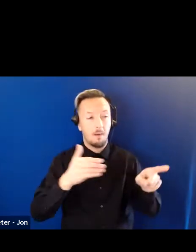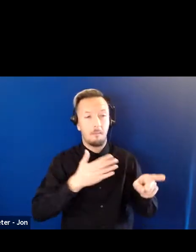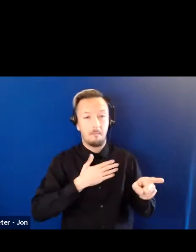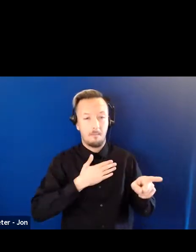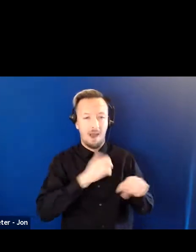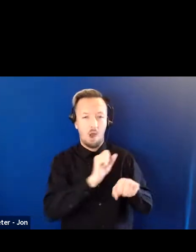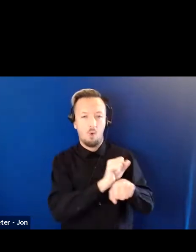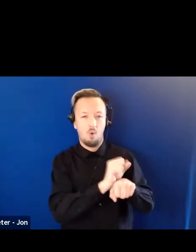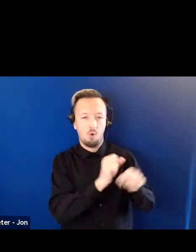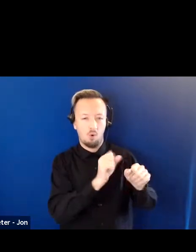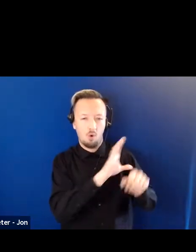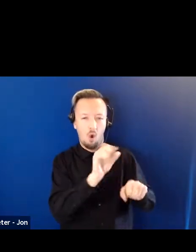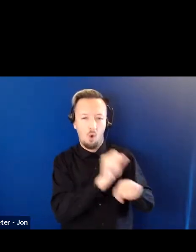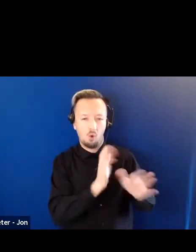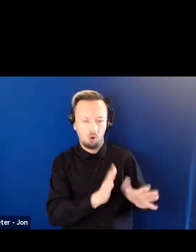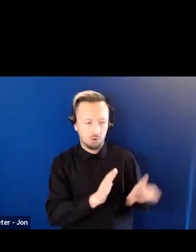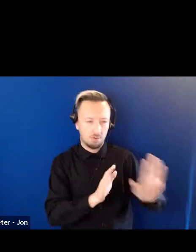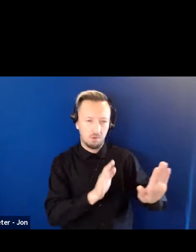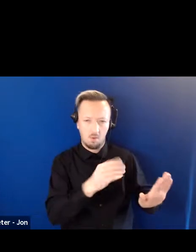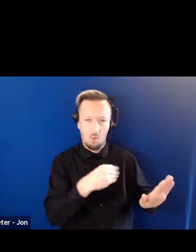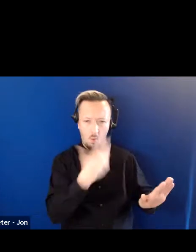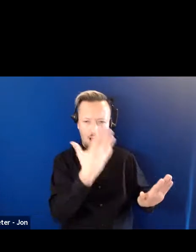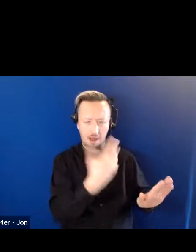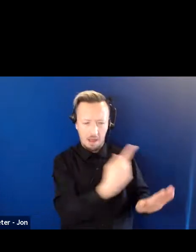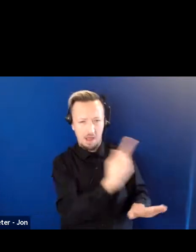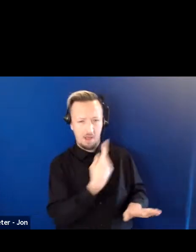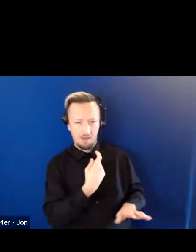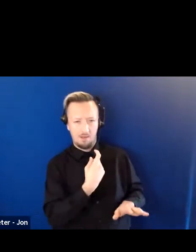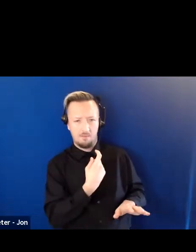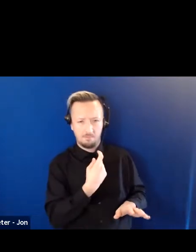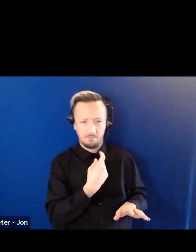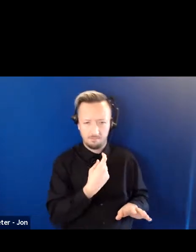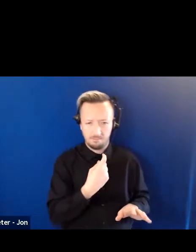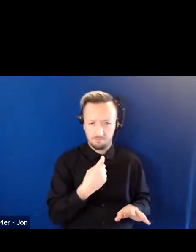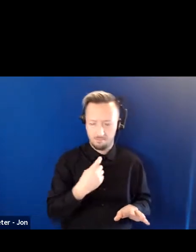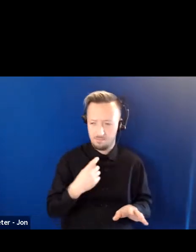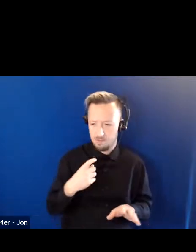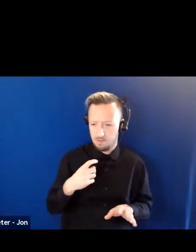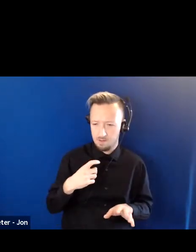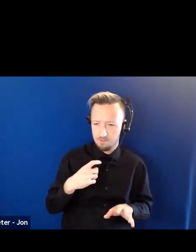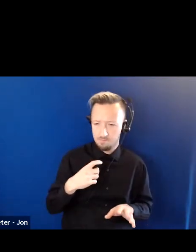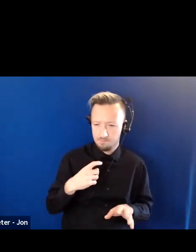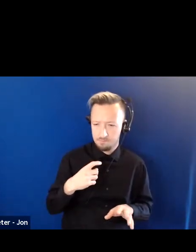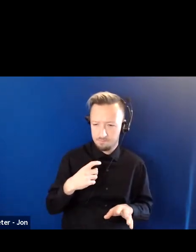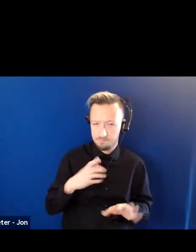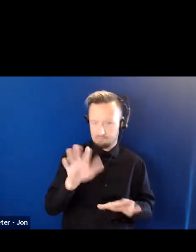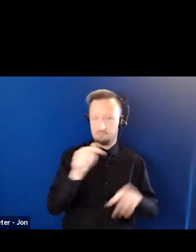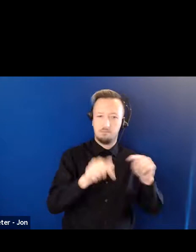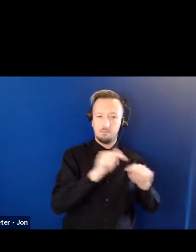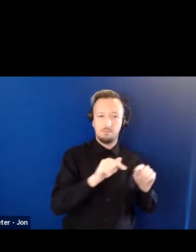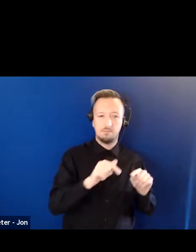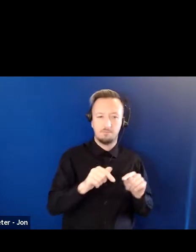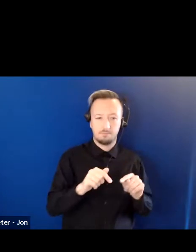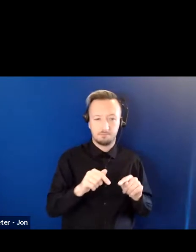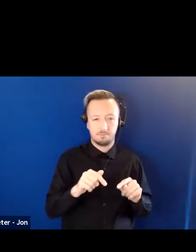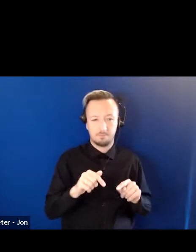or Caucasian and say, like, here, I don't know which is best. And so let me kind of back up. When I try